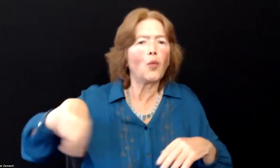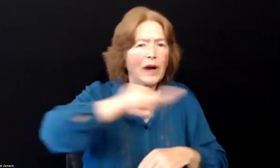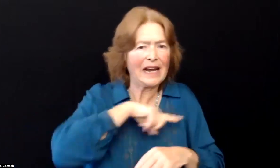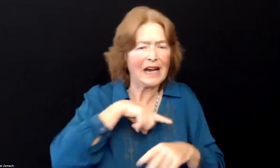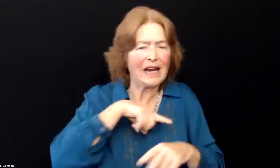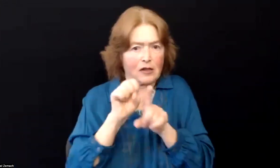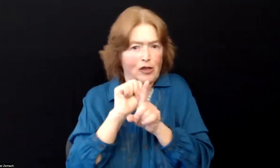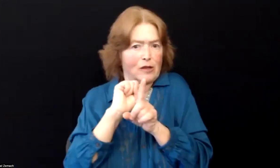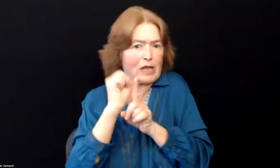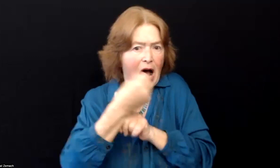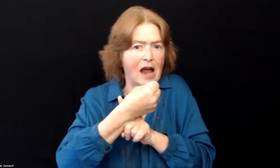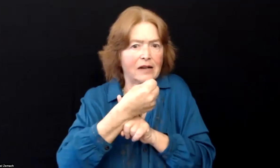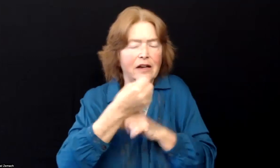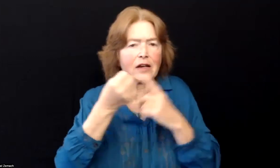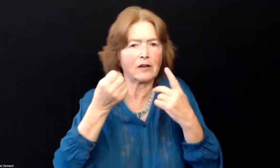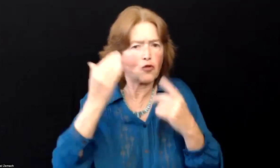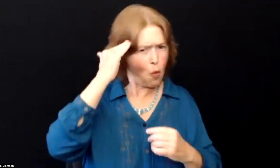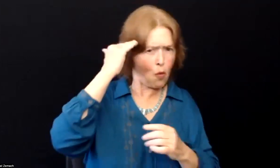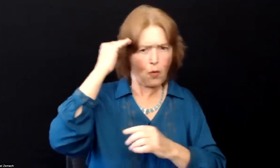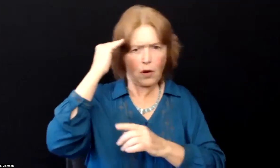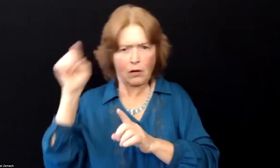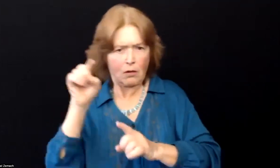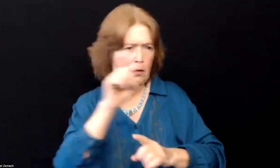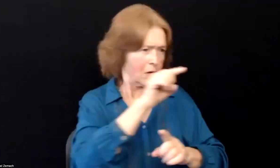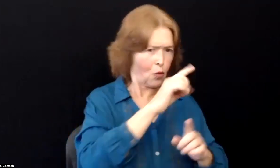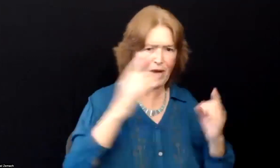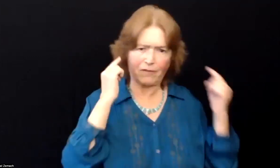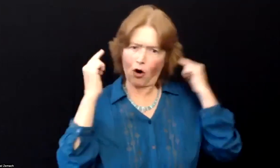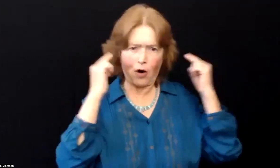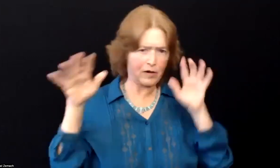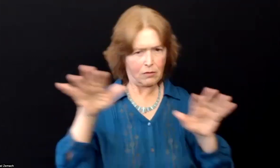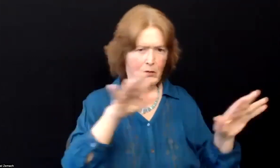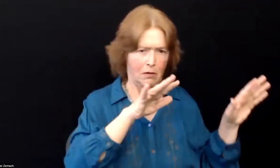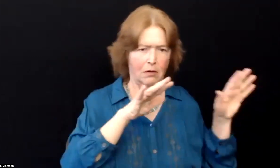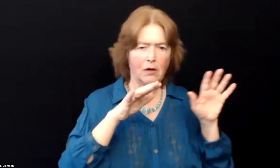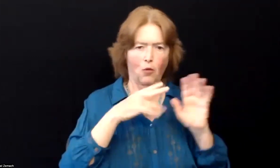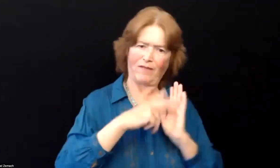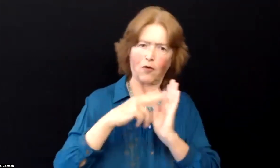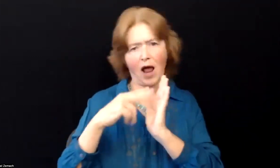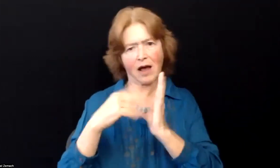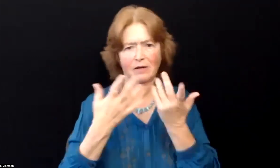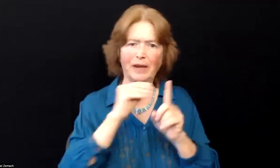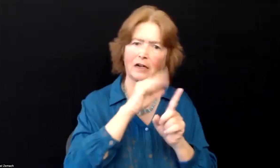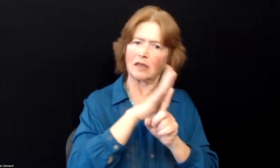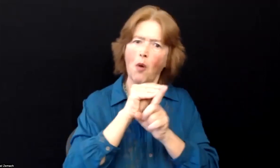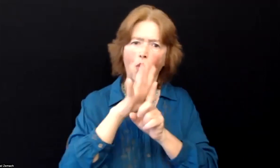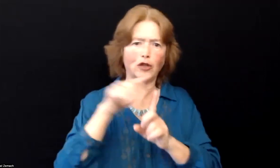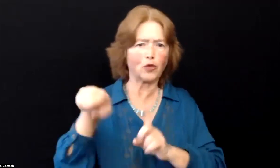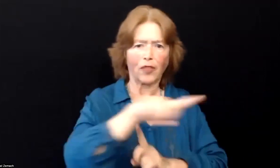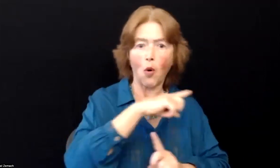We, as a society, are aware of those. We've heard of, sexism, racism, ageism. We've had exposure to